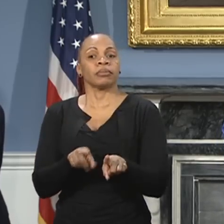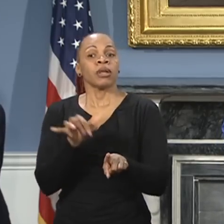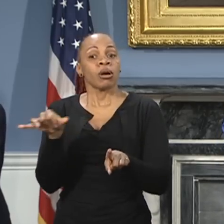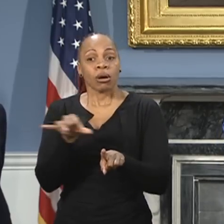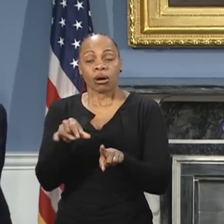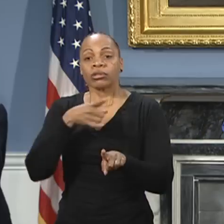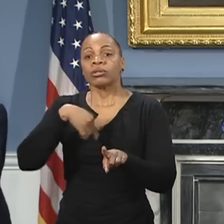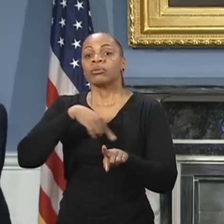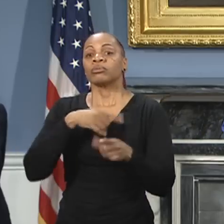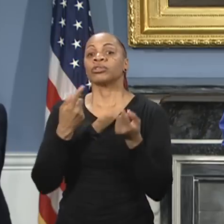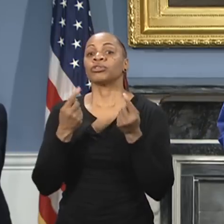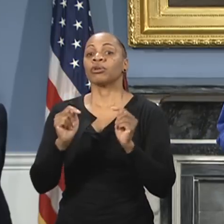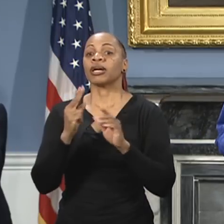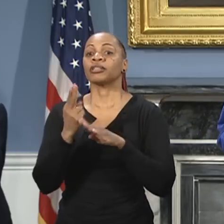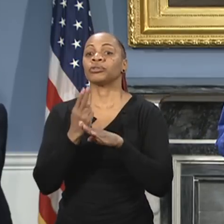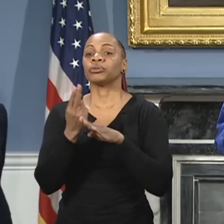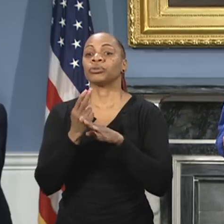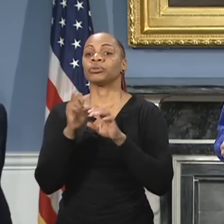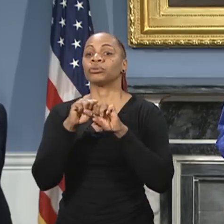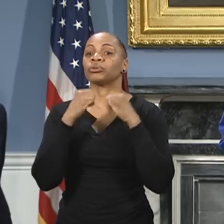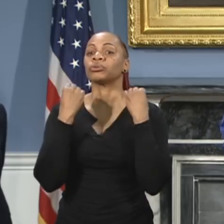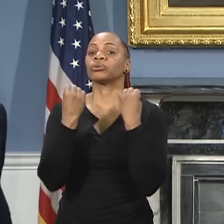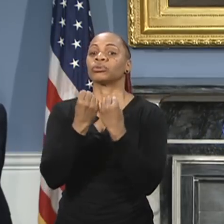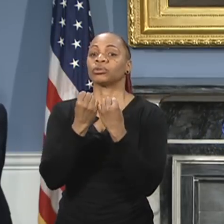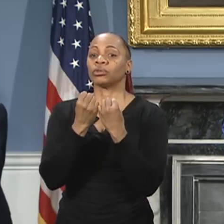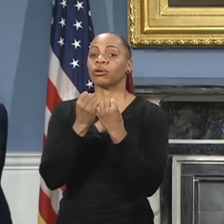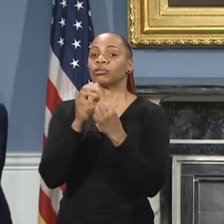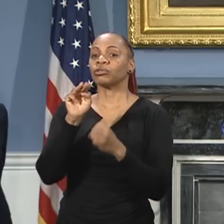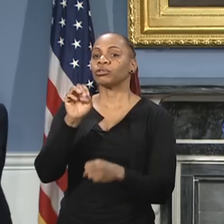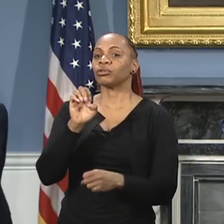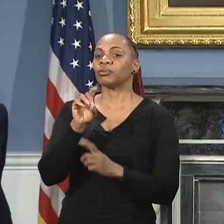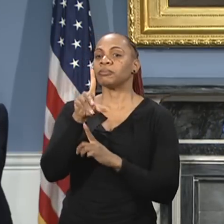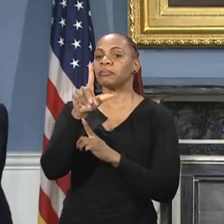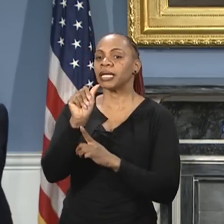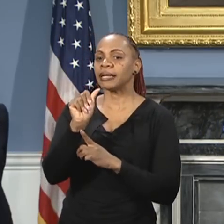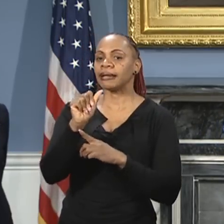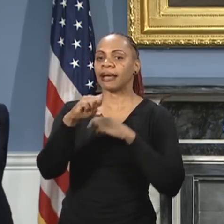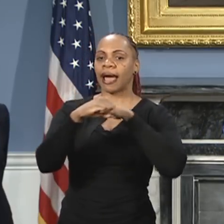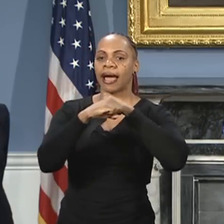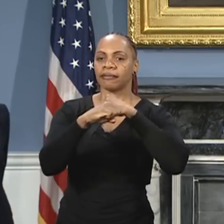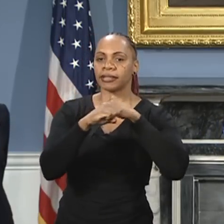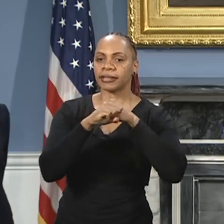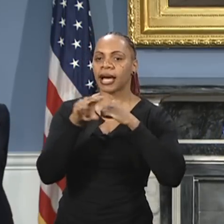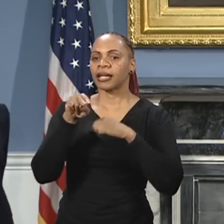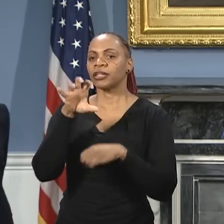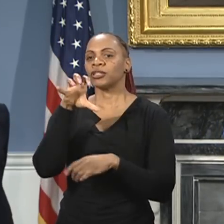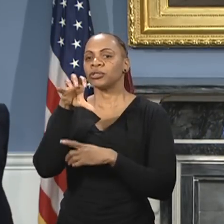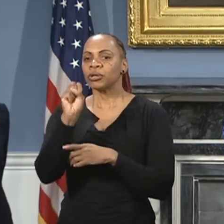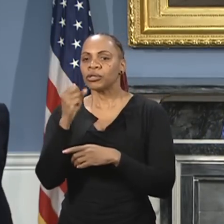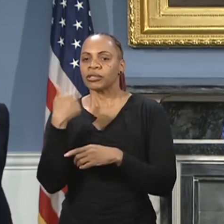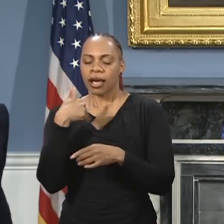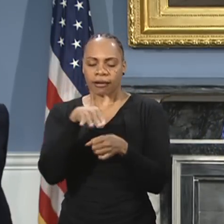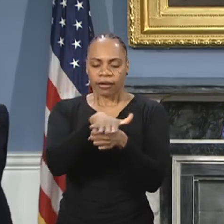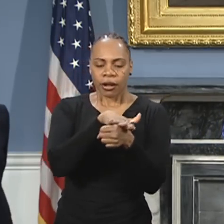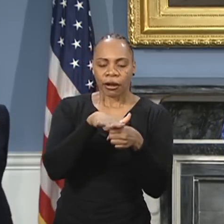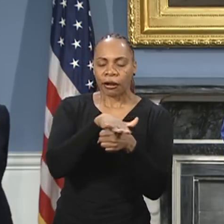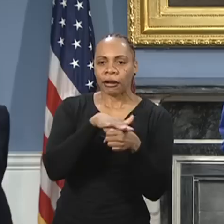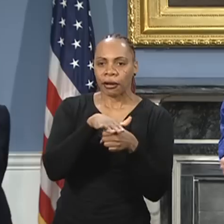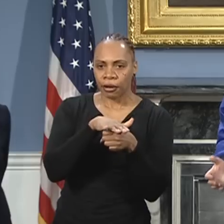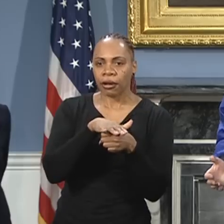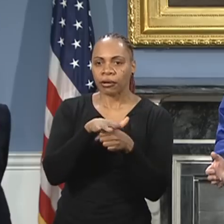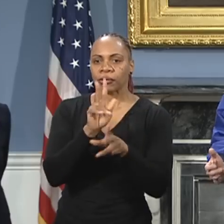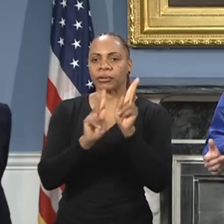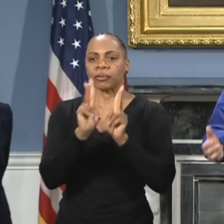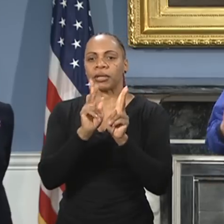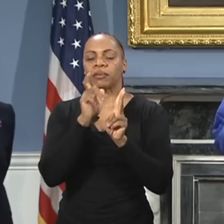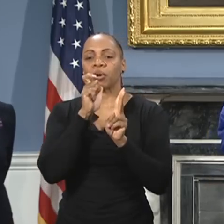use social media more effectively to constantly update people, and we have great partners, by the way, in local elected officials and community boards that want to be a part of that in